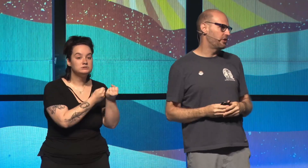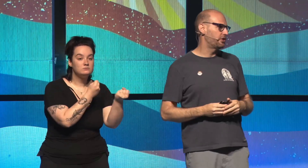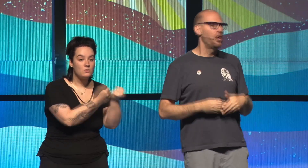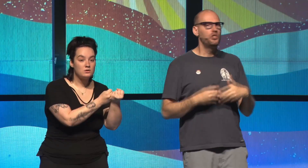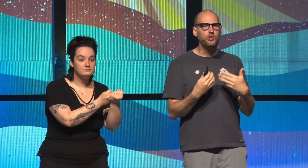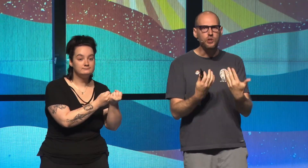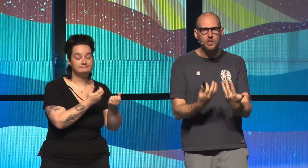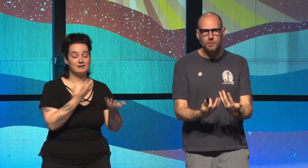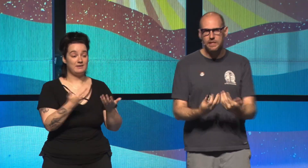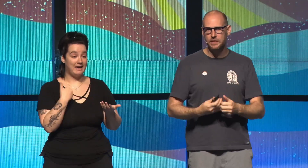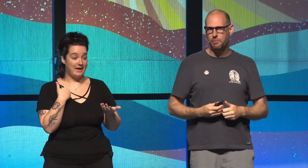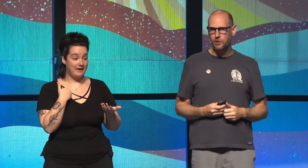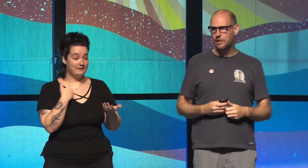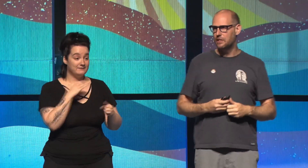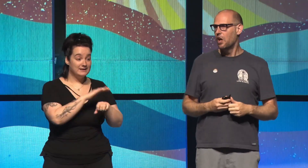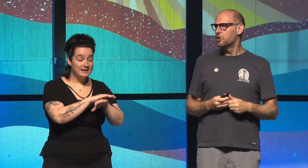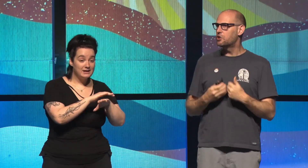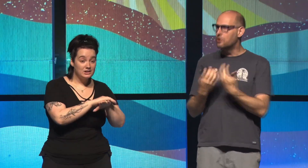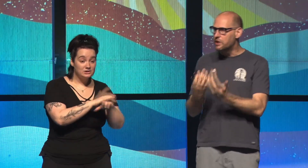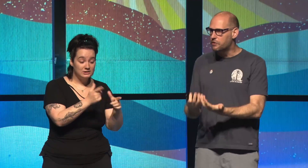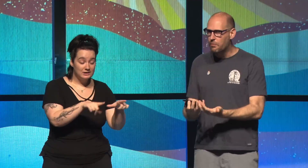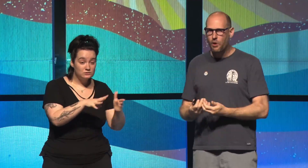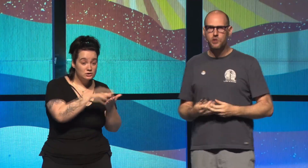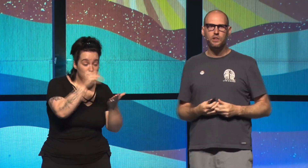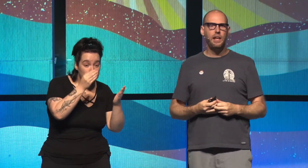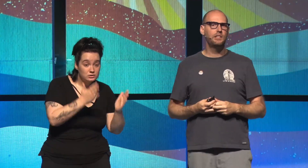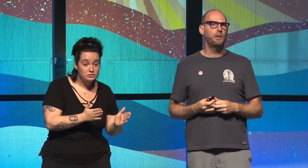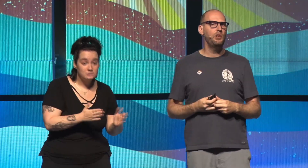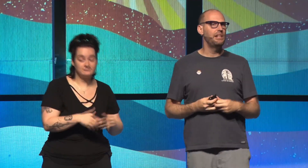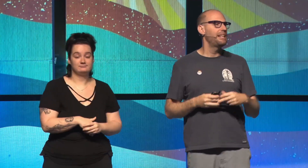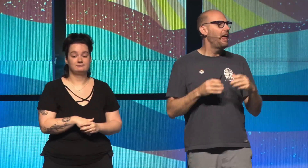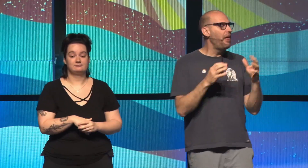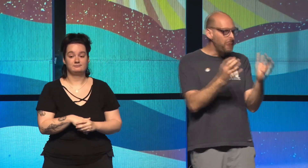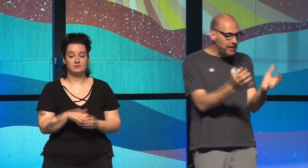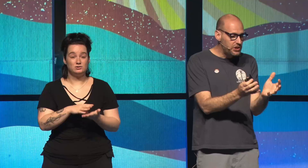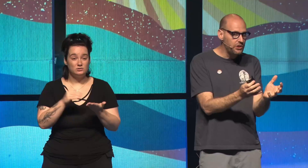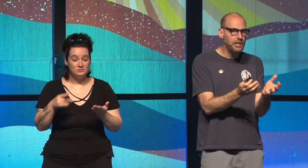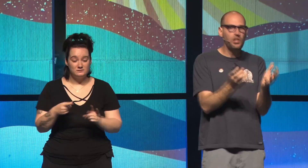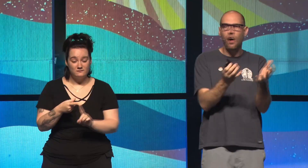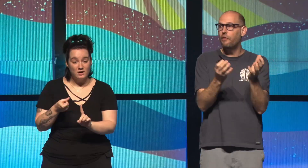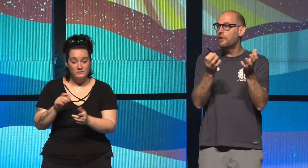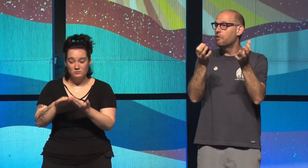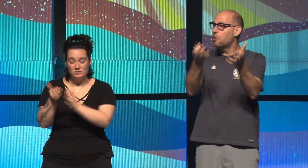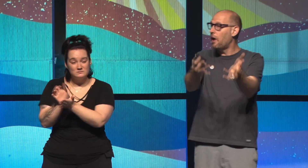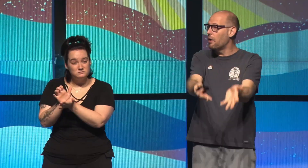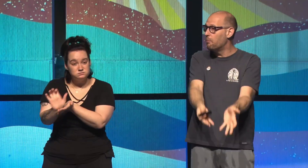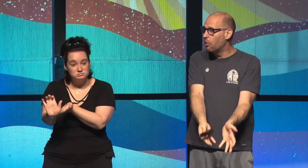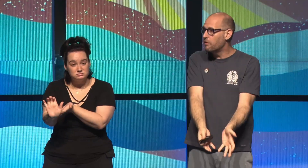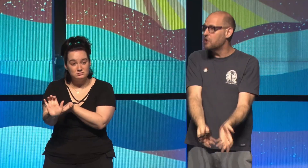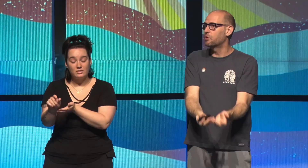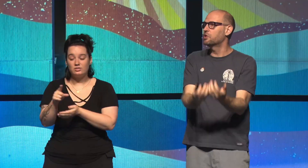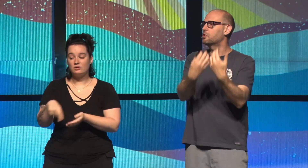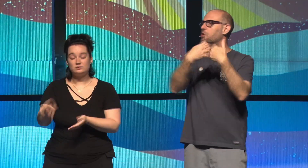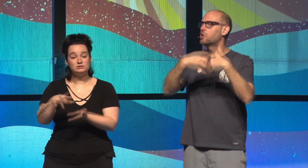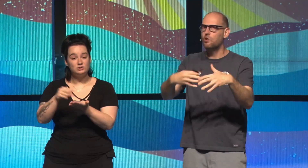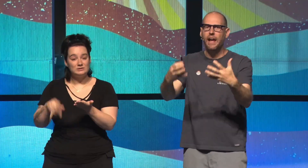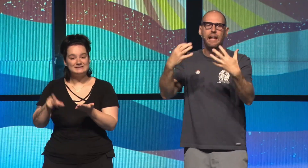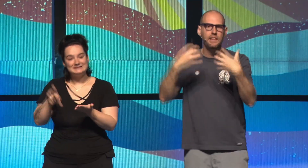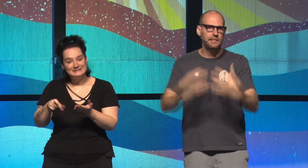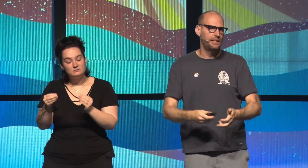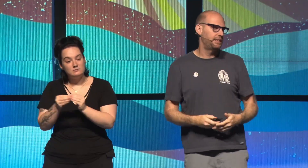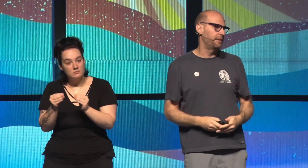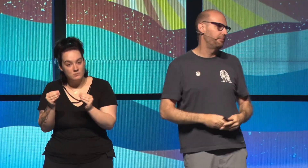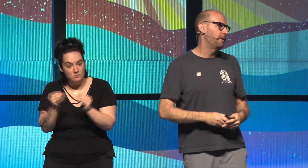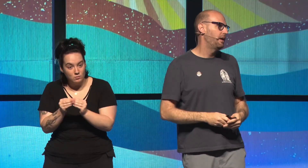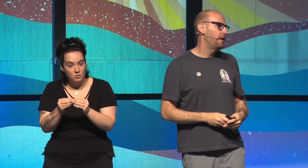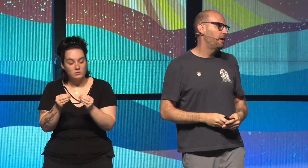language learners, students with disabilities, students from marginalized communities, and these students often require more resources which strain